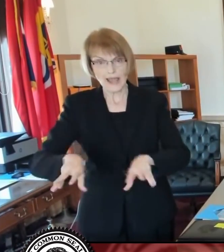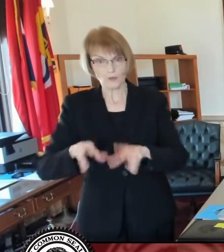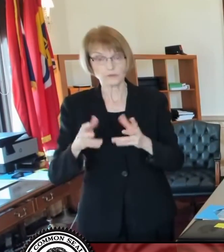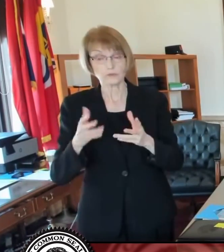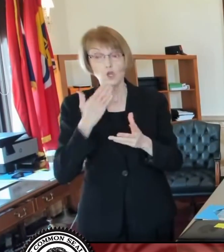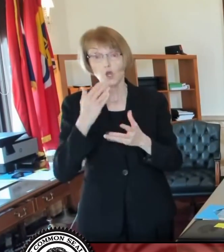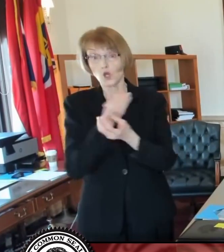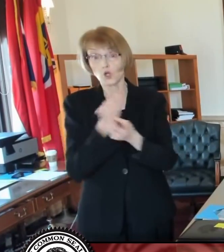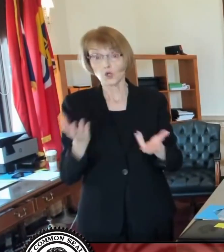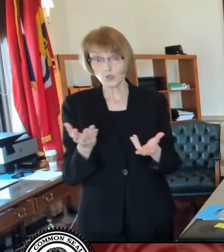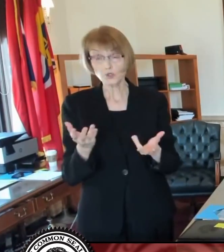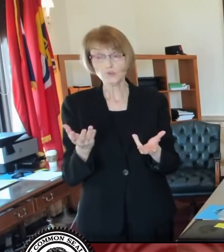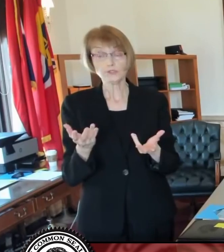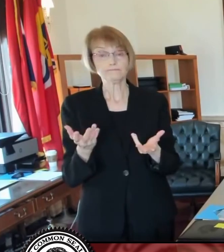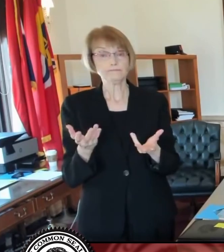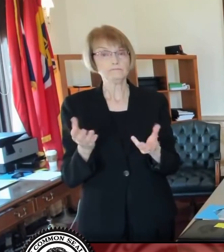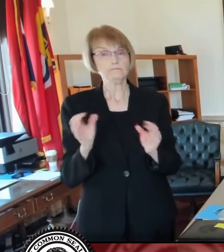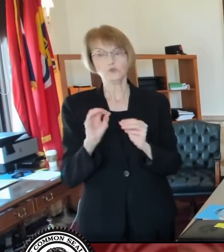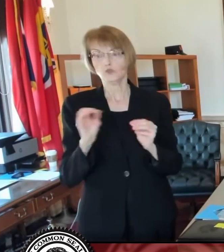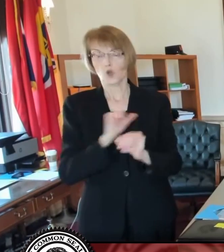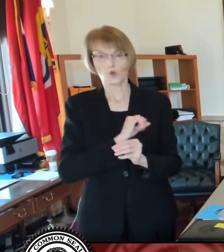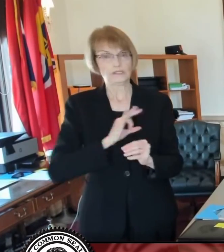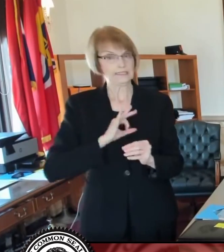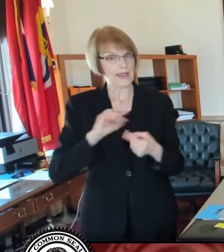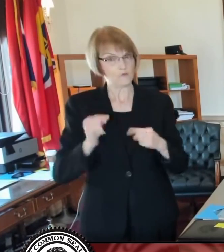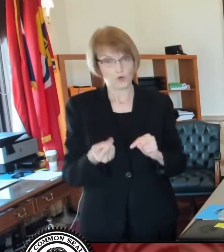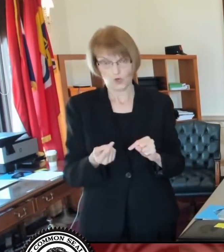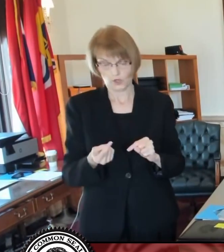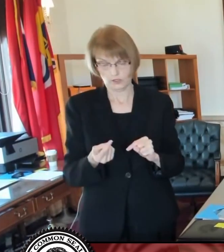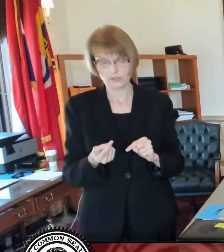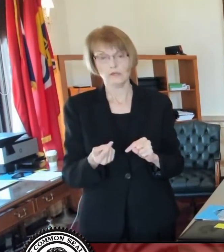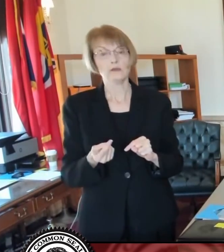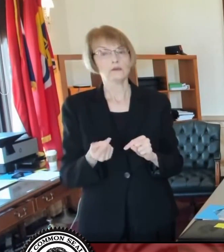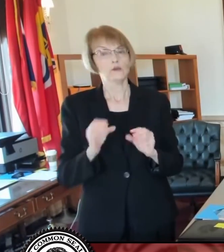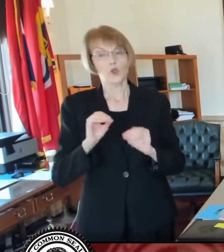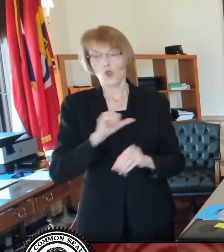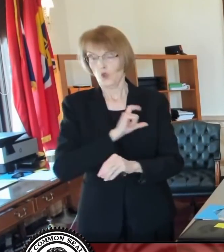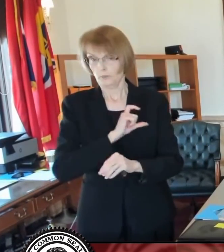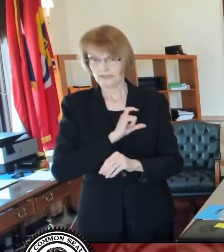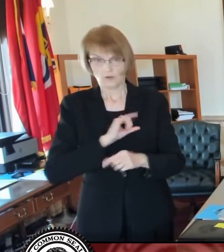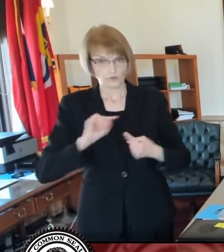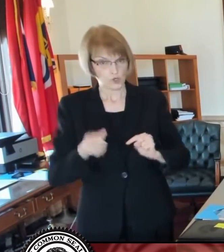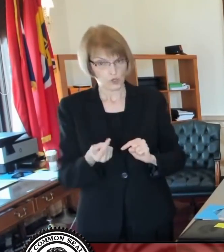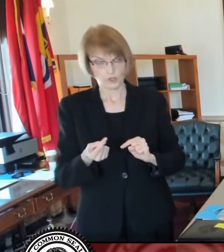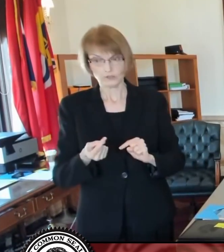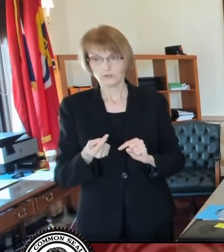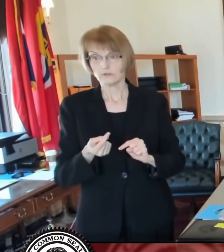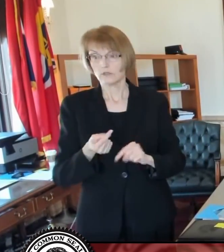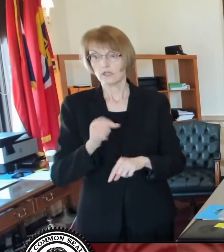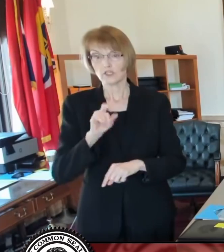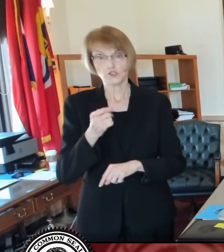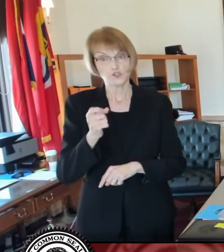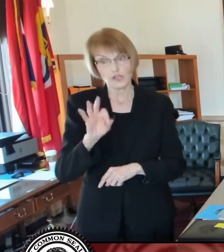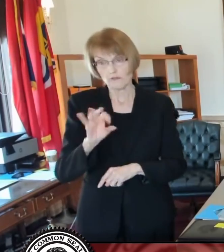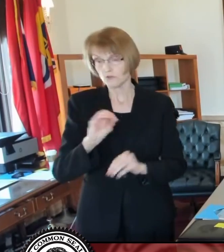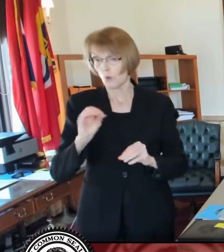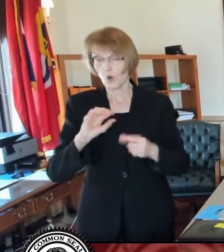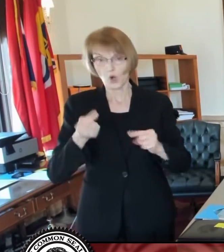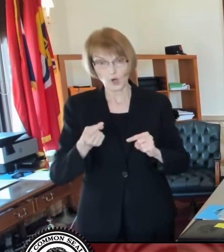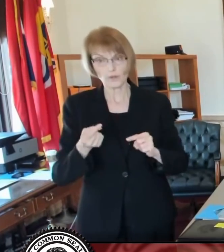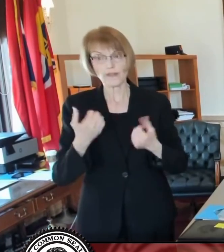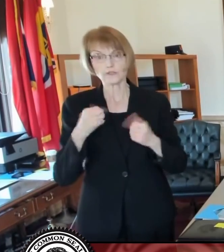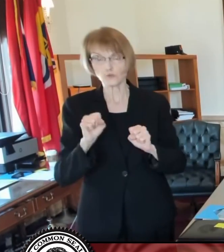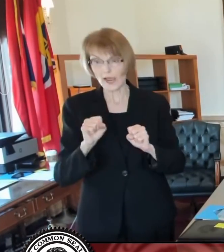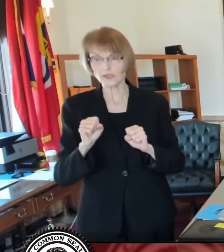good news to report here is that no staff were hurt, no police officers were hurt, no sheriffs were hurt as they tried to